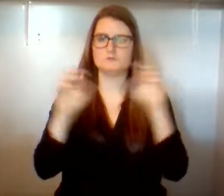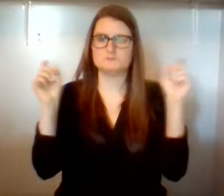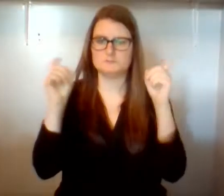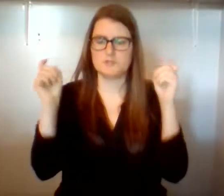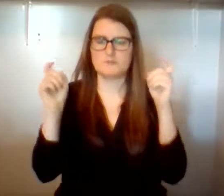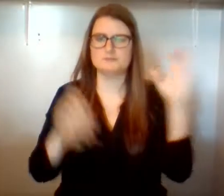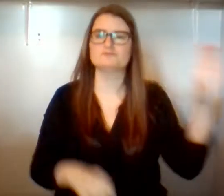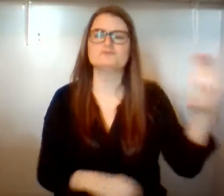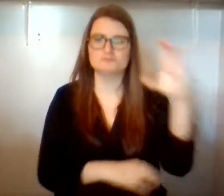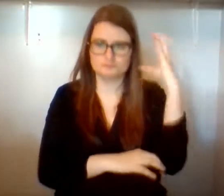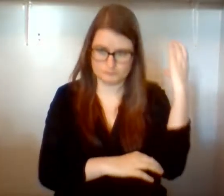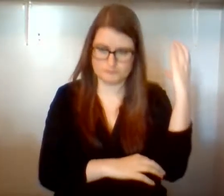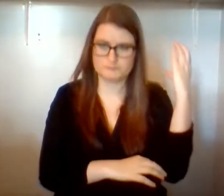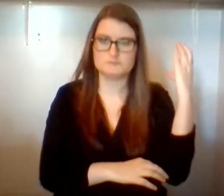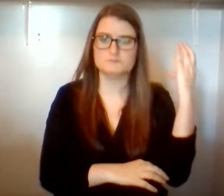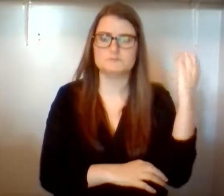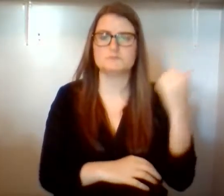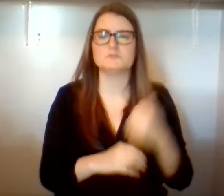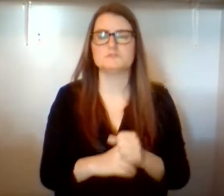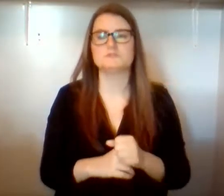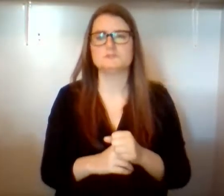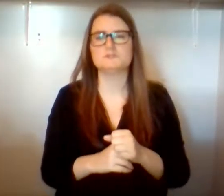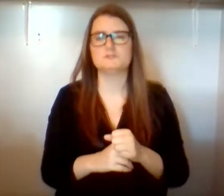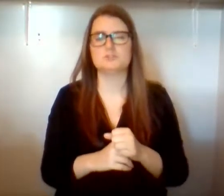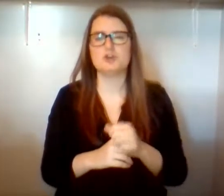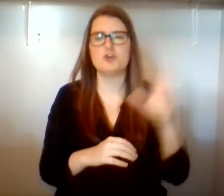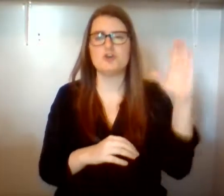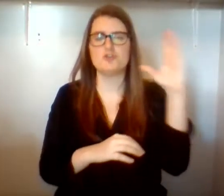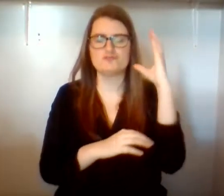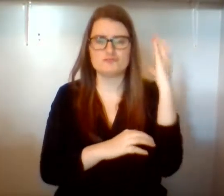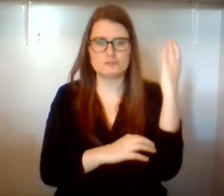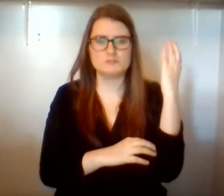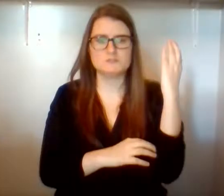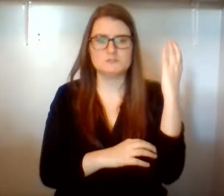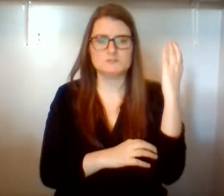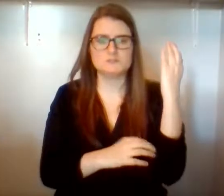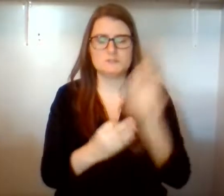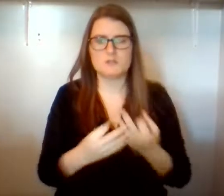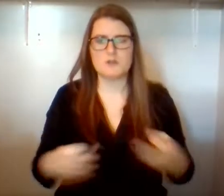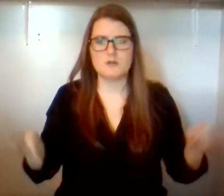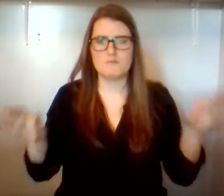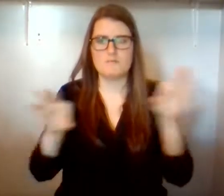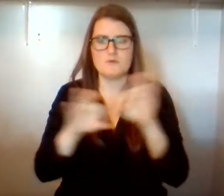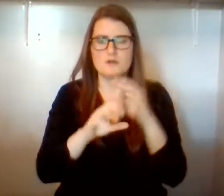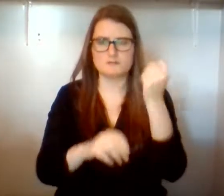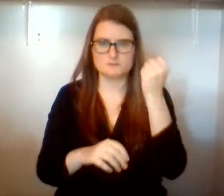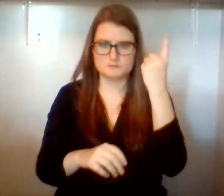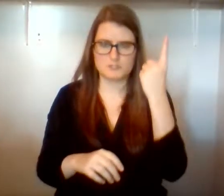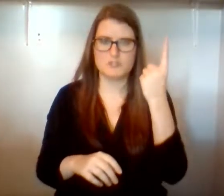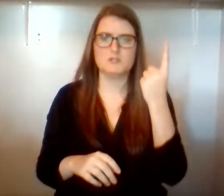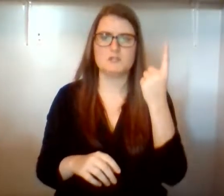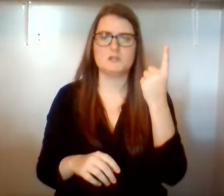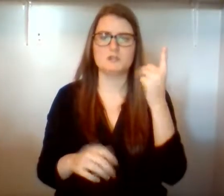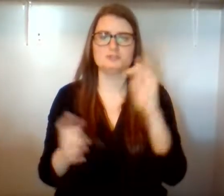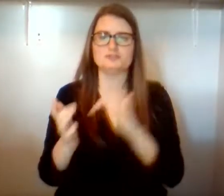Claus? After Easter, Christmas should be the happiest day of the year in Christian worship. The reason I say